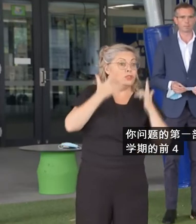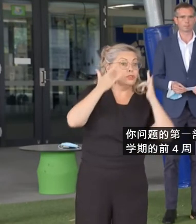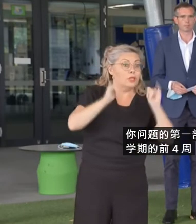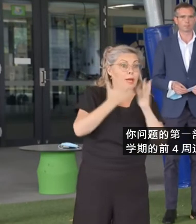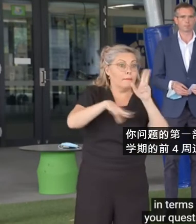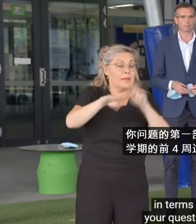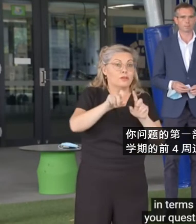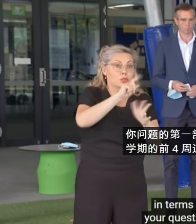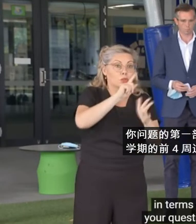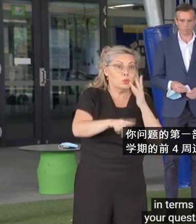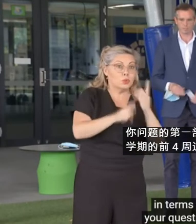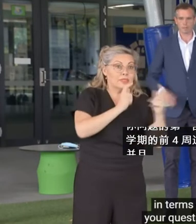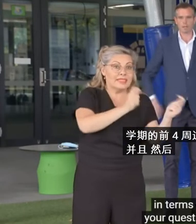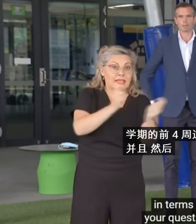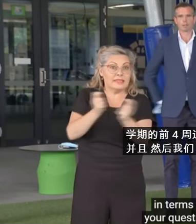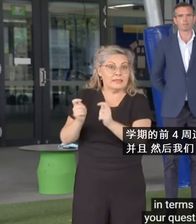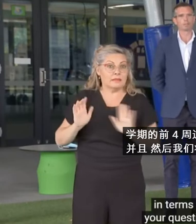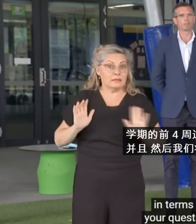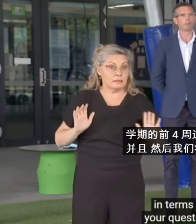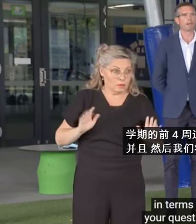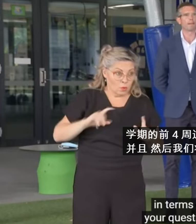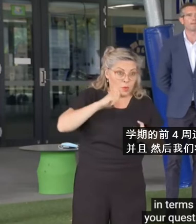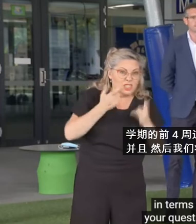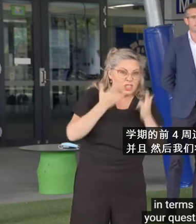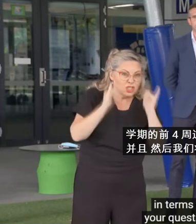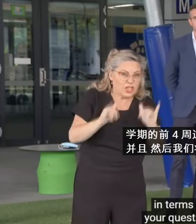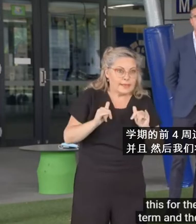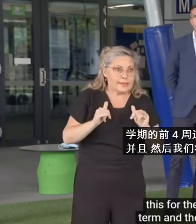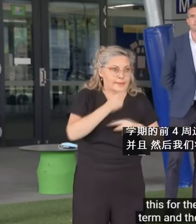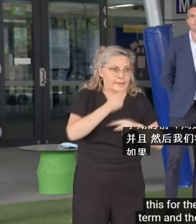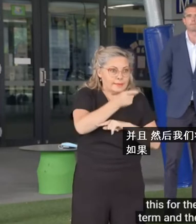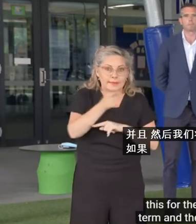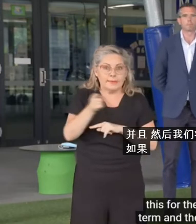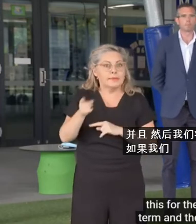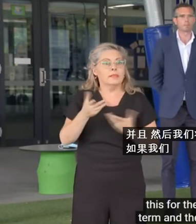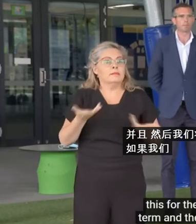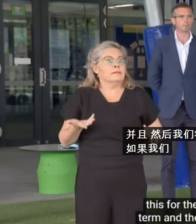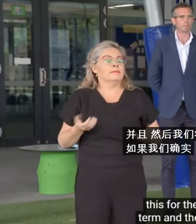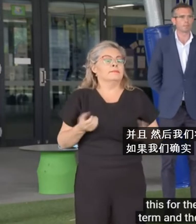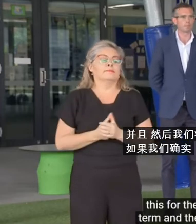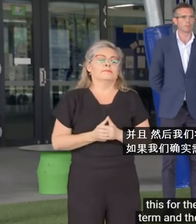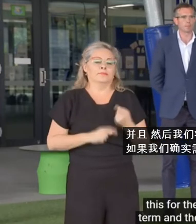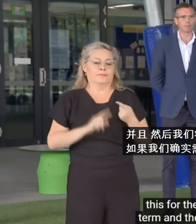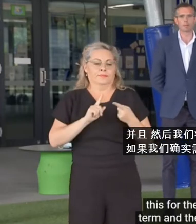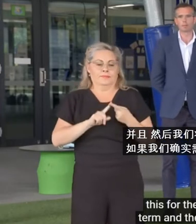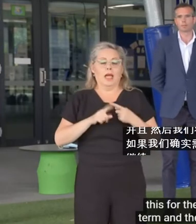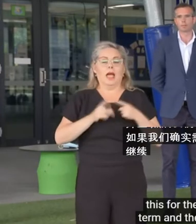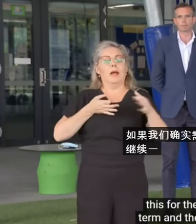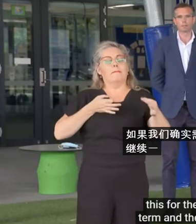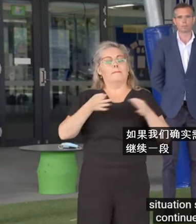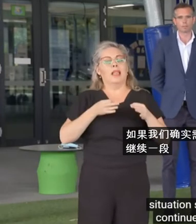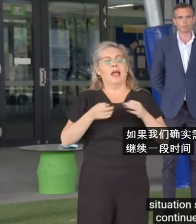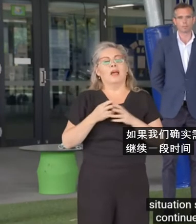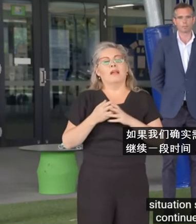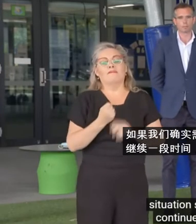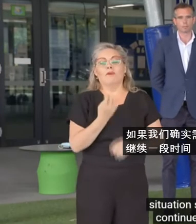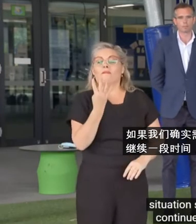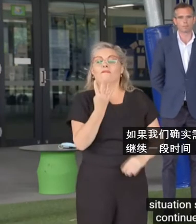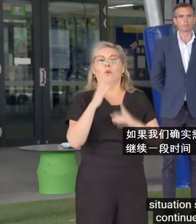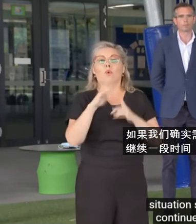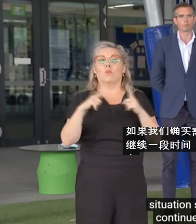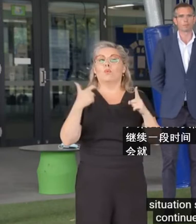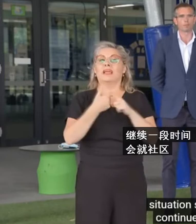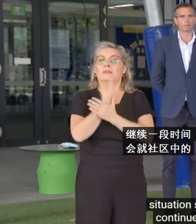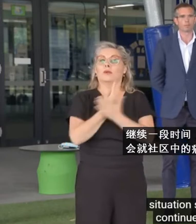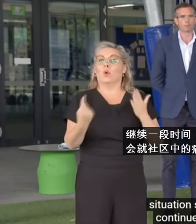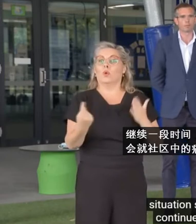for the first 4 weeks of term, and then we will assess the situation. So if we do need to continue this for a further period of time,